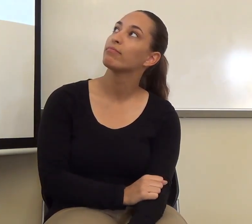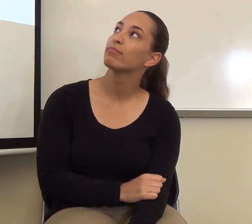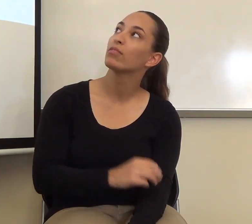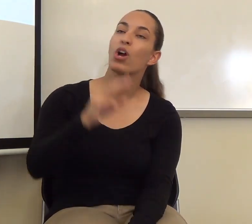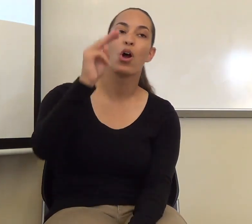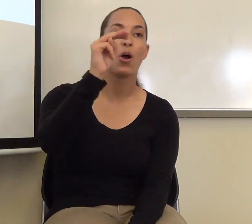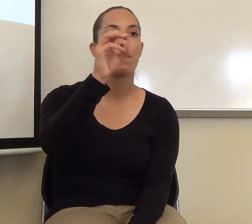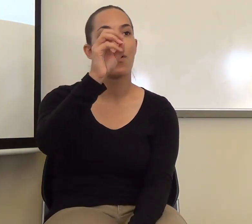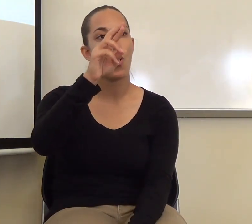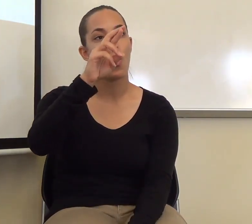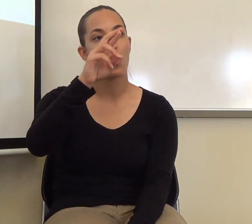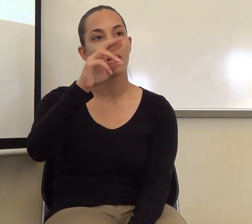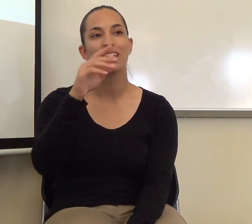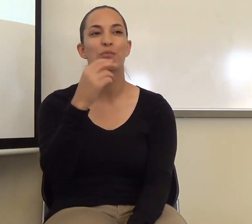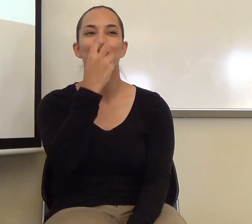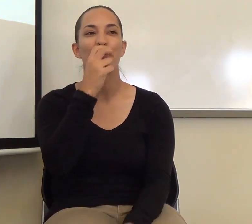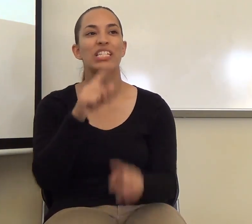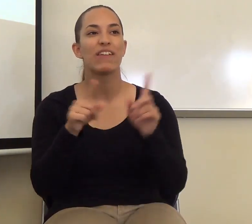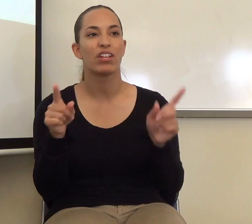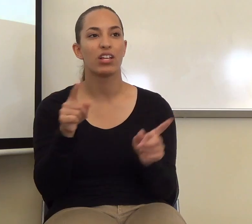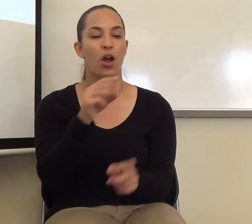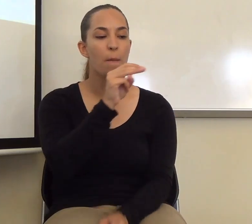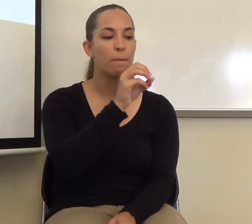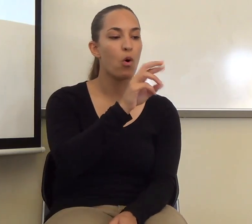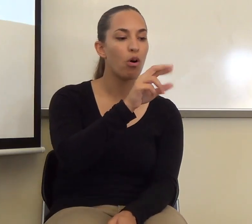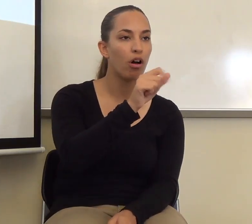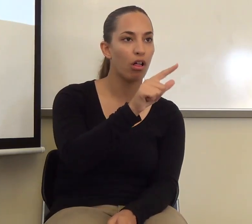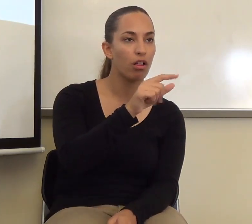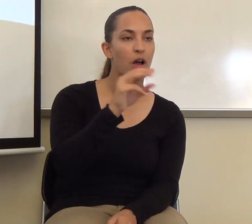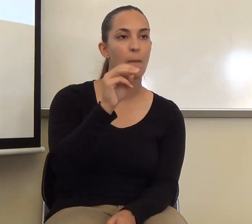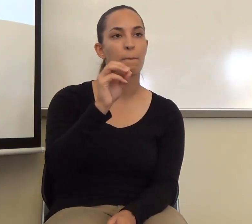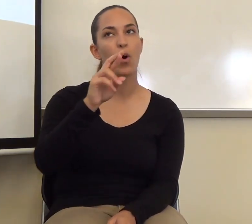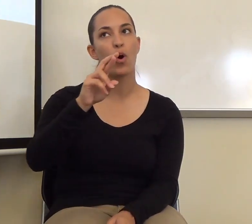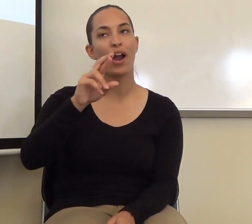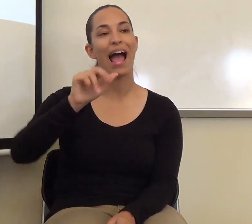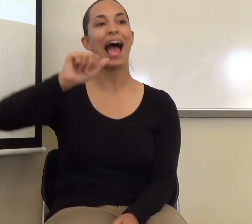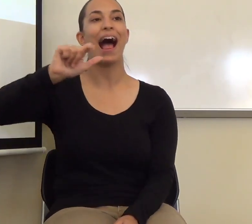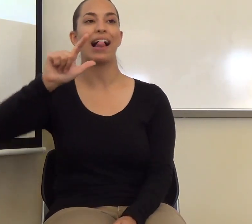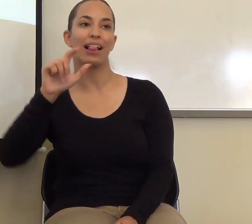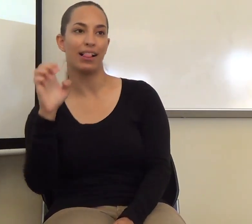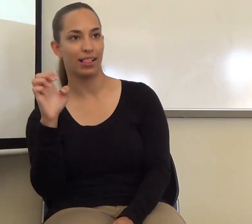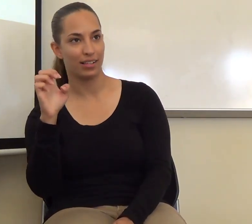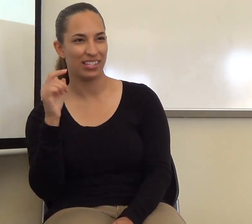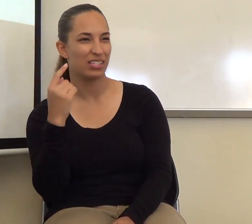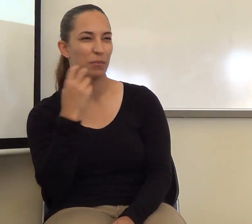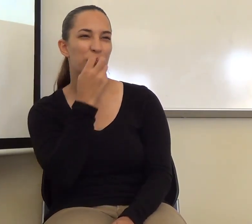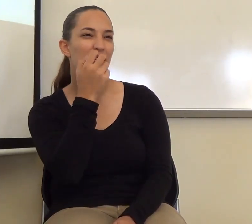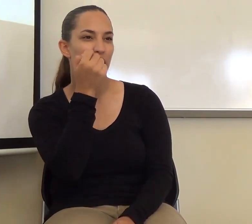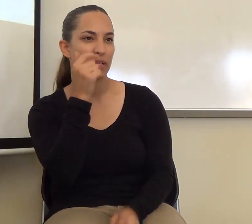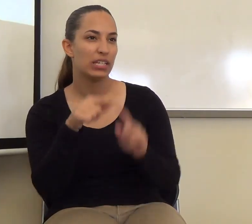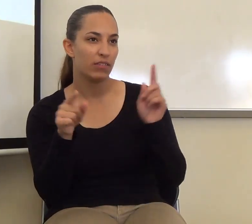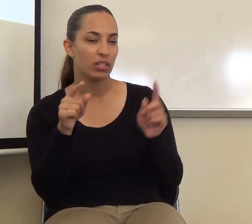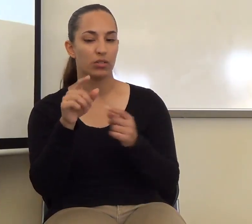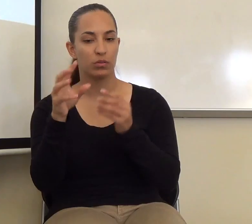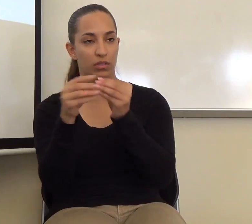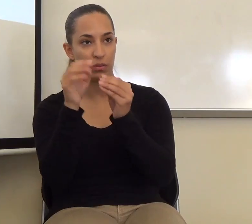How do you pronounce this? Morale. Morale. Okay, so just a kind of a heads up. Don't turn the page and say,